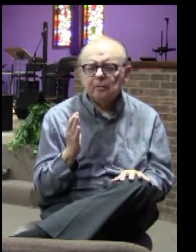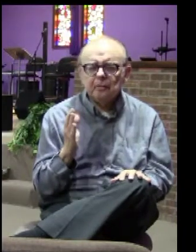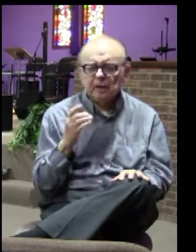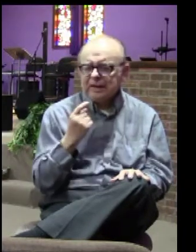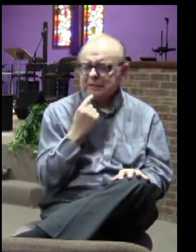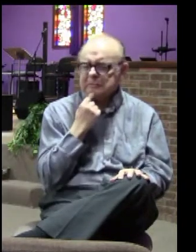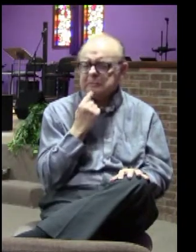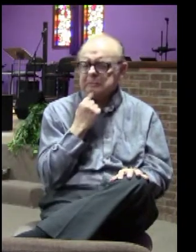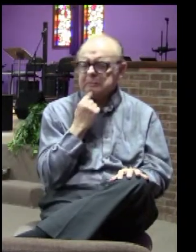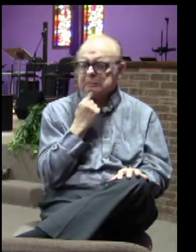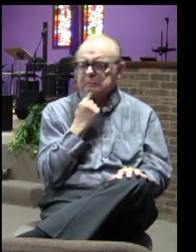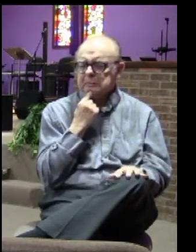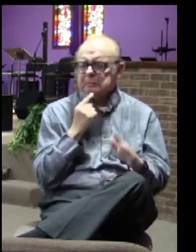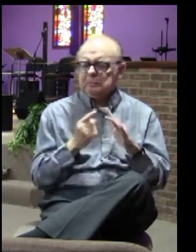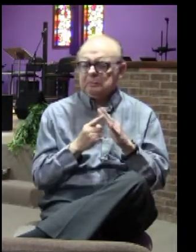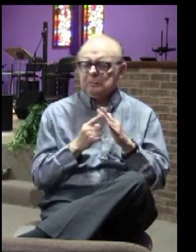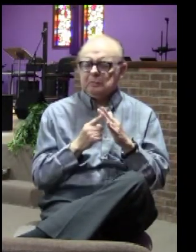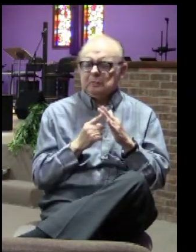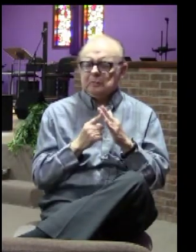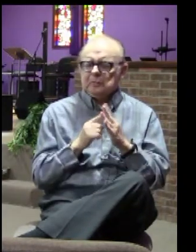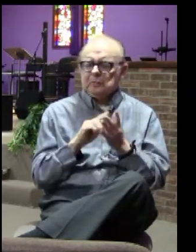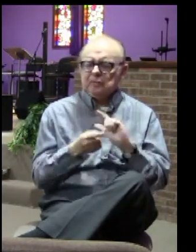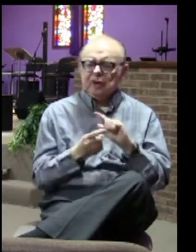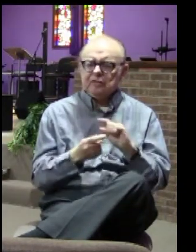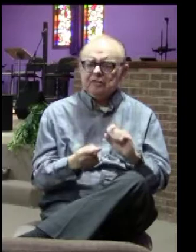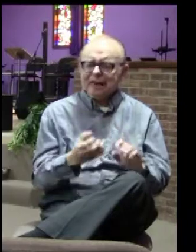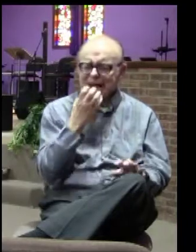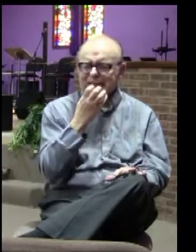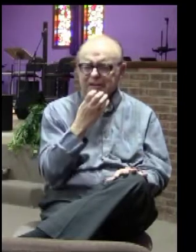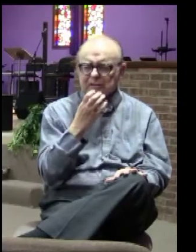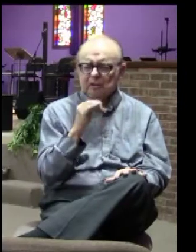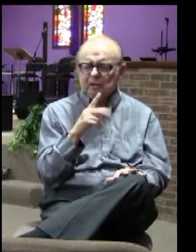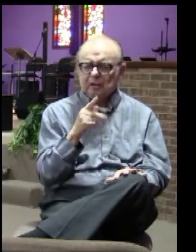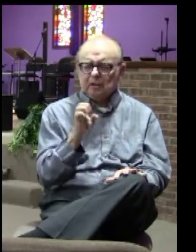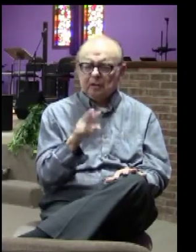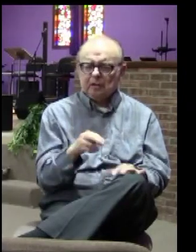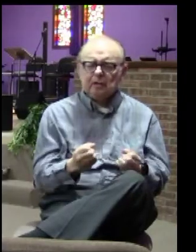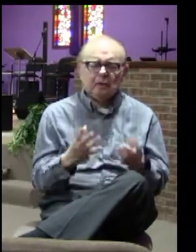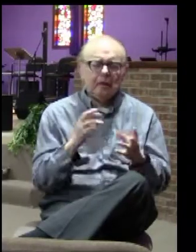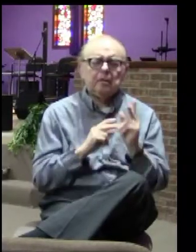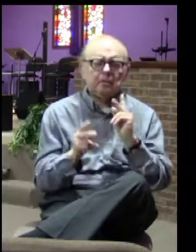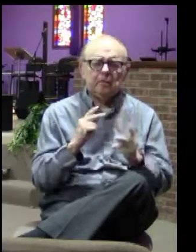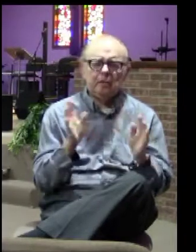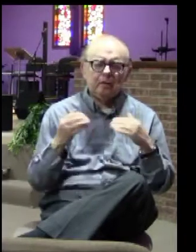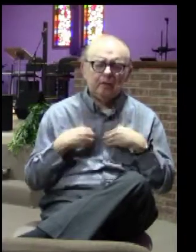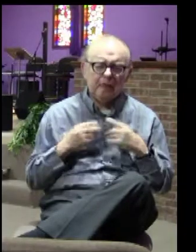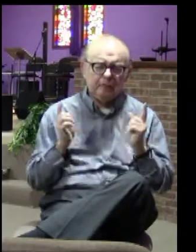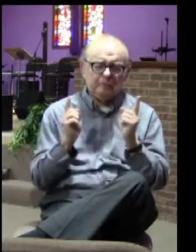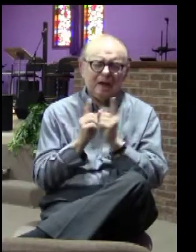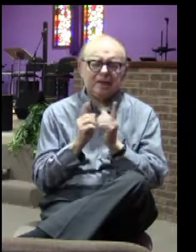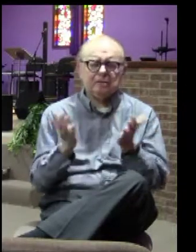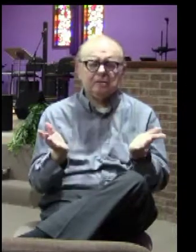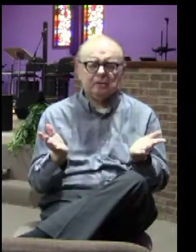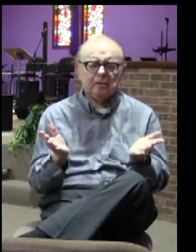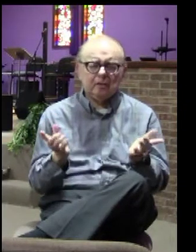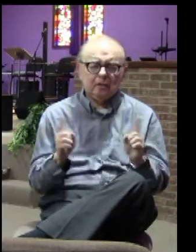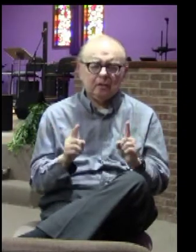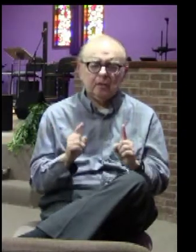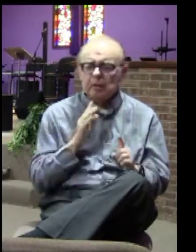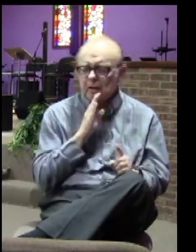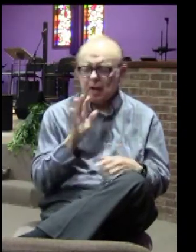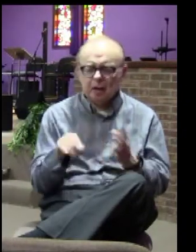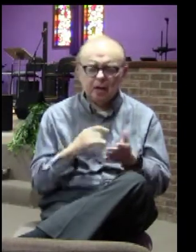Your bitterness begins to fold into anger. How many people have you run into when you want to